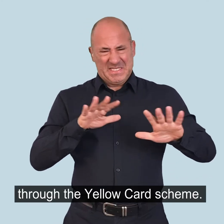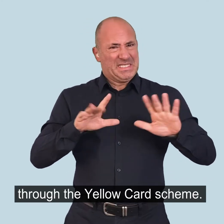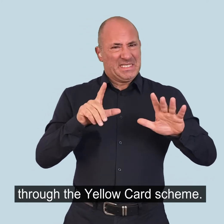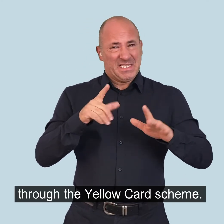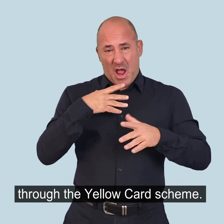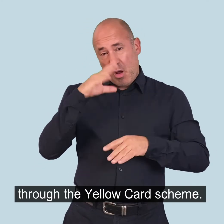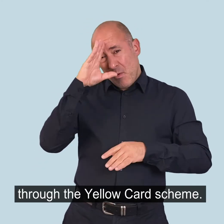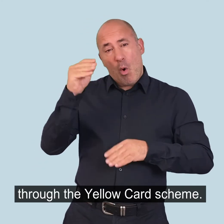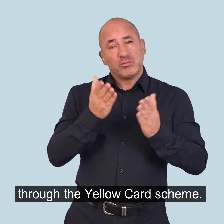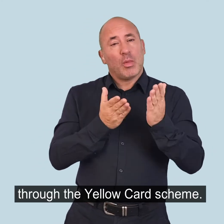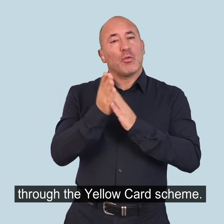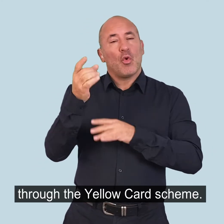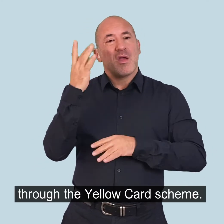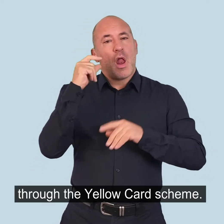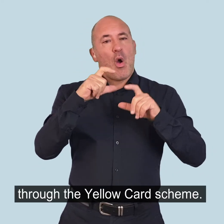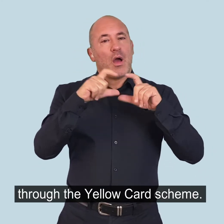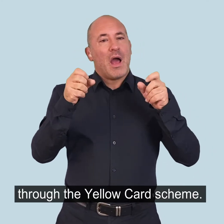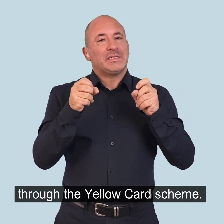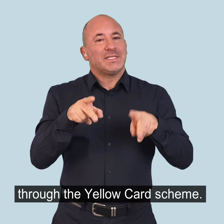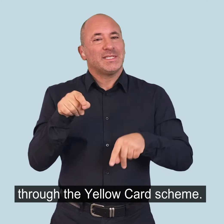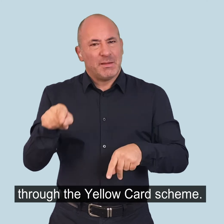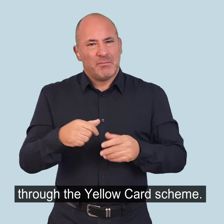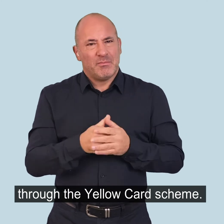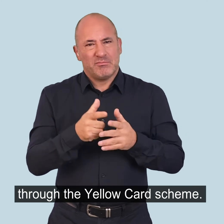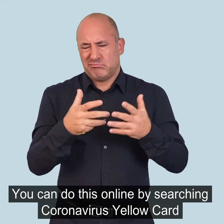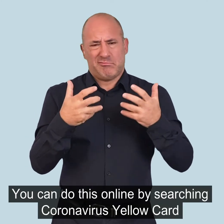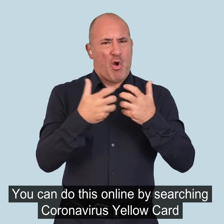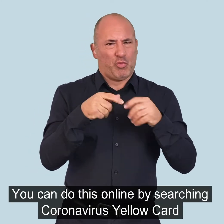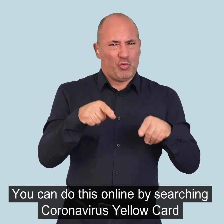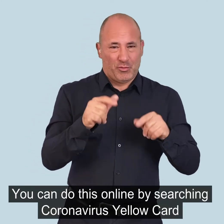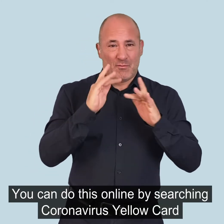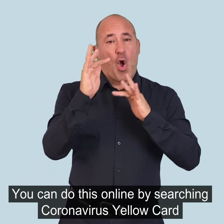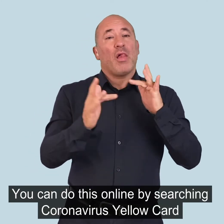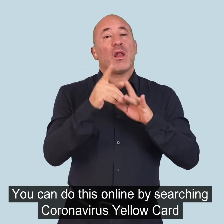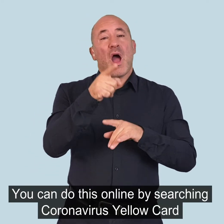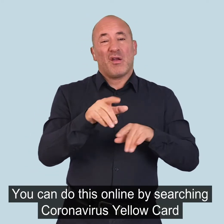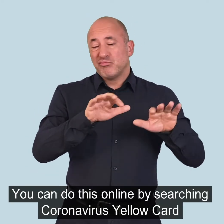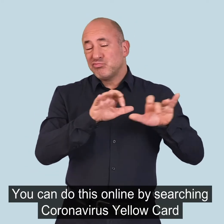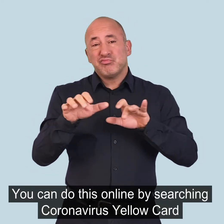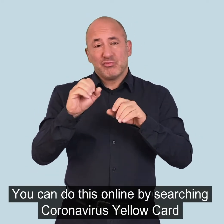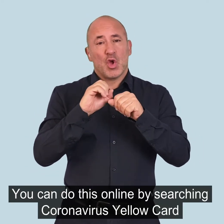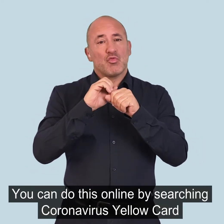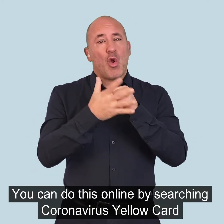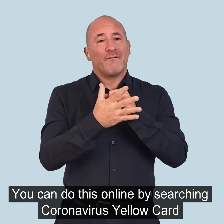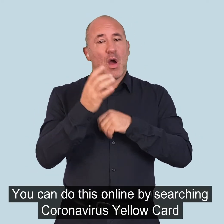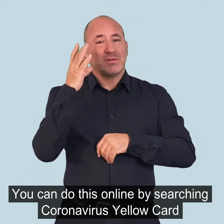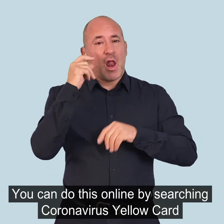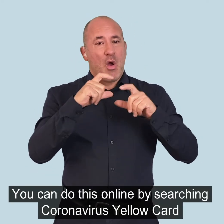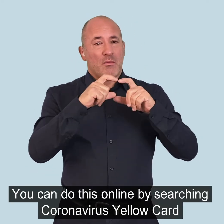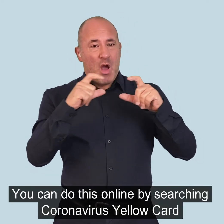through the Yellow Card scheme. You can do this online by searching Coronavirus Yellow